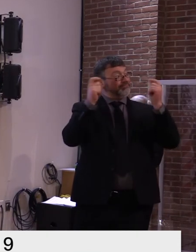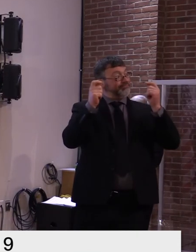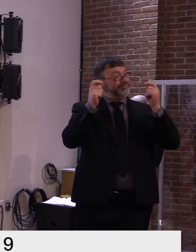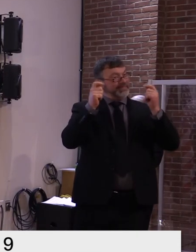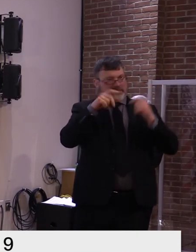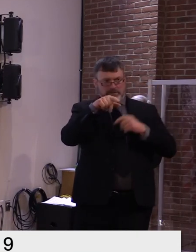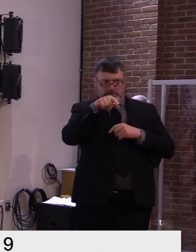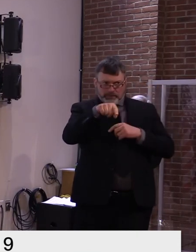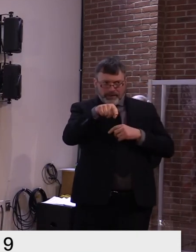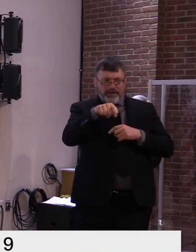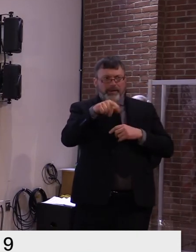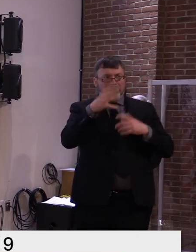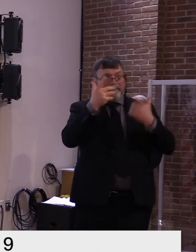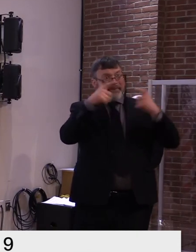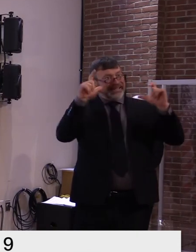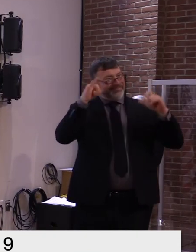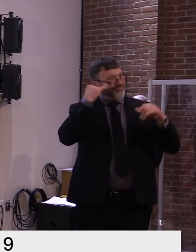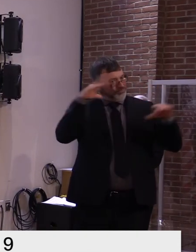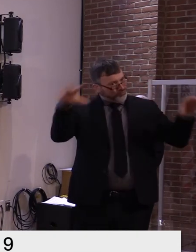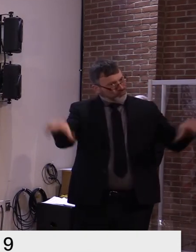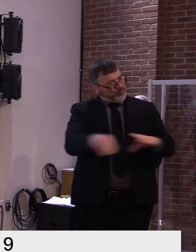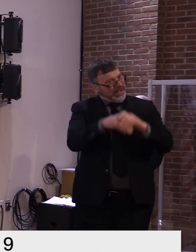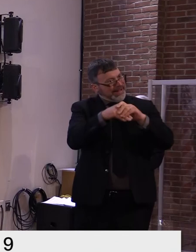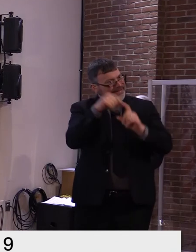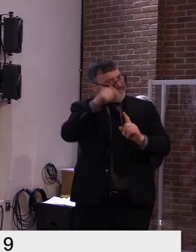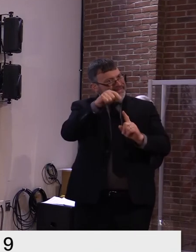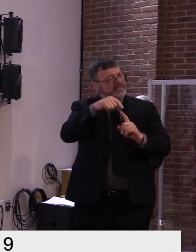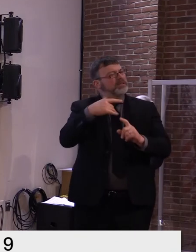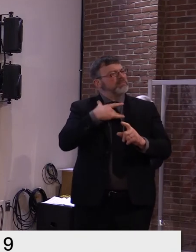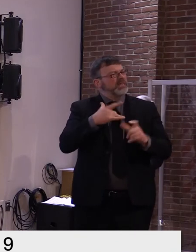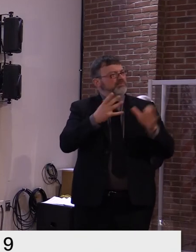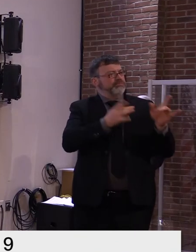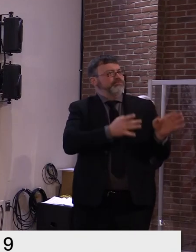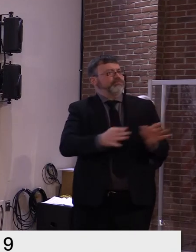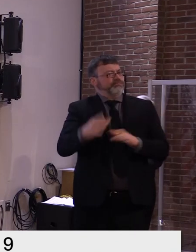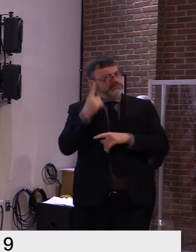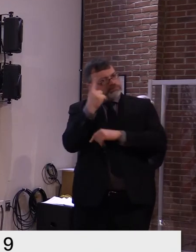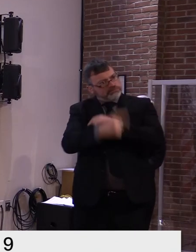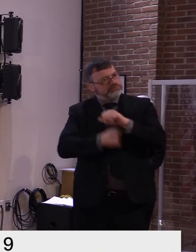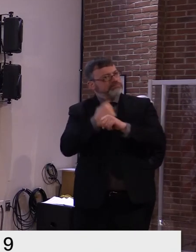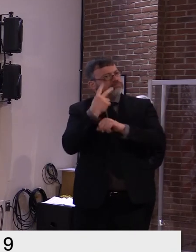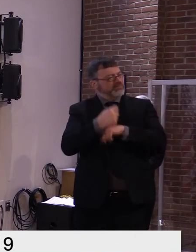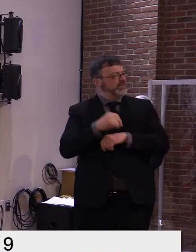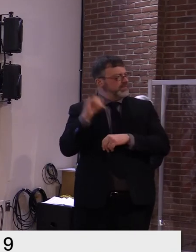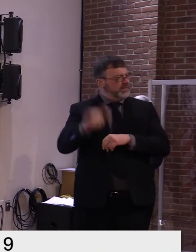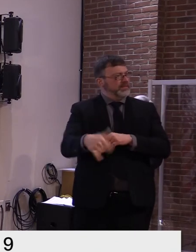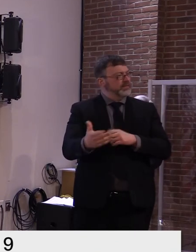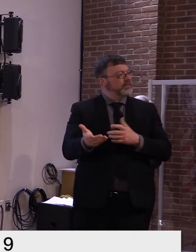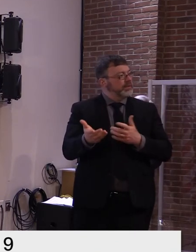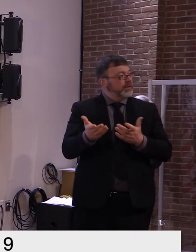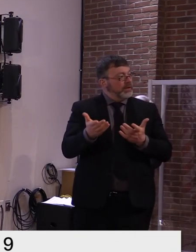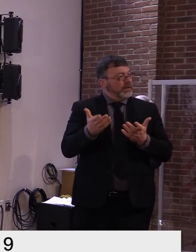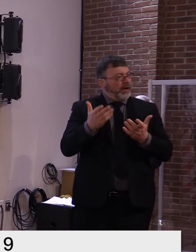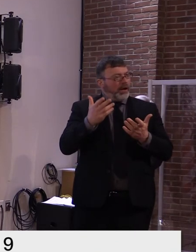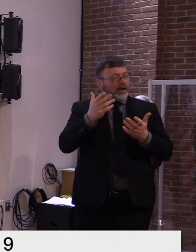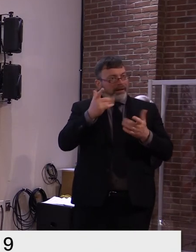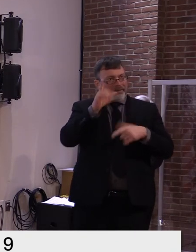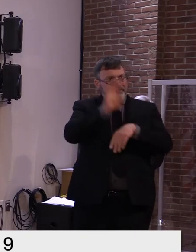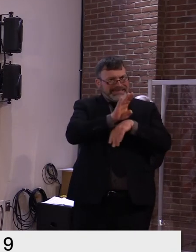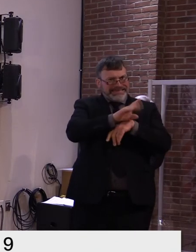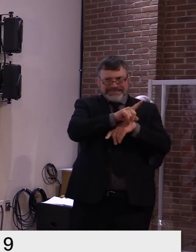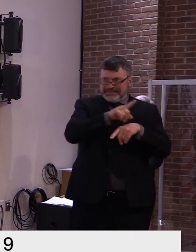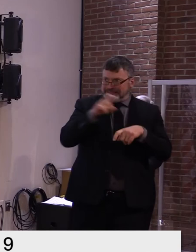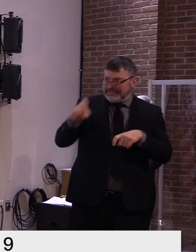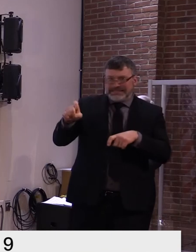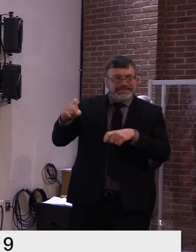to people who are at the start of the year trying to think about, okay, can I have my 2021 wedding? Can I hold that belated memorial service